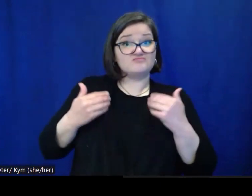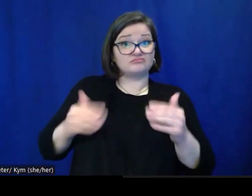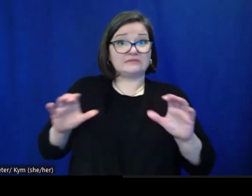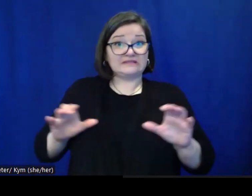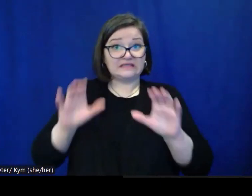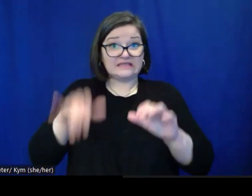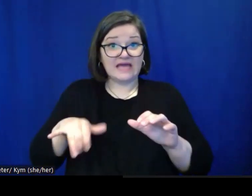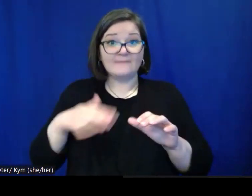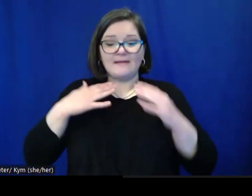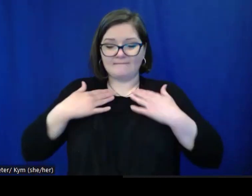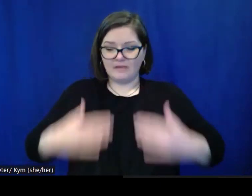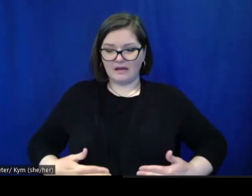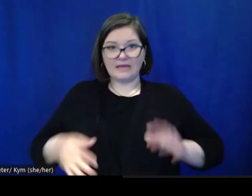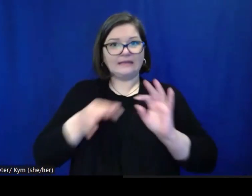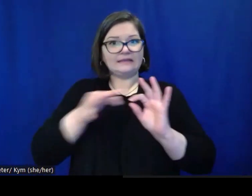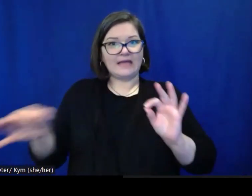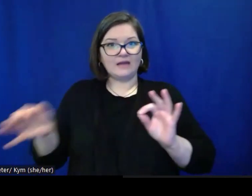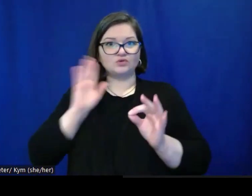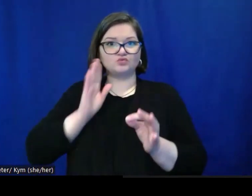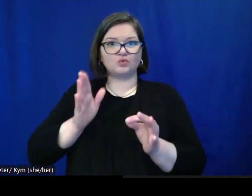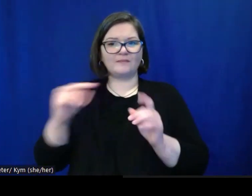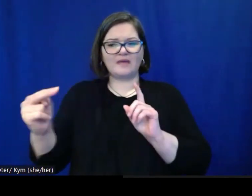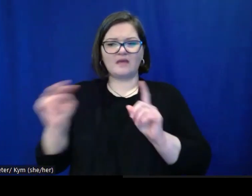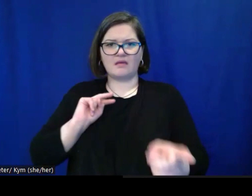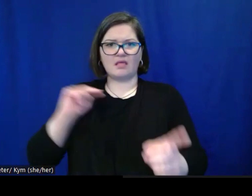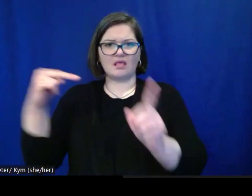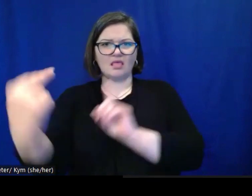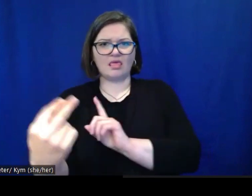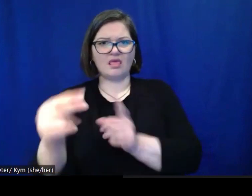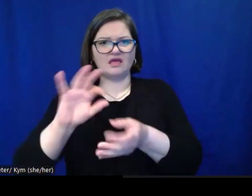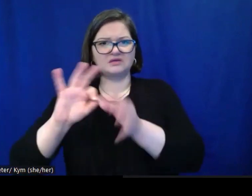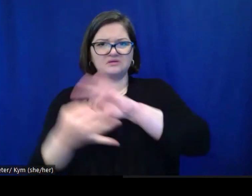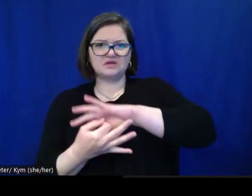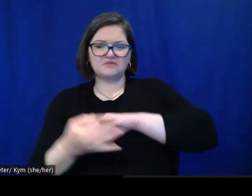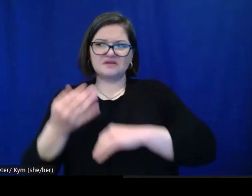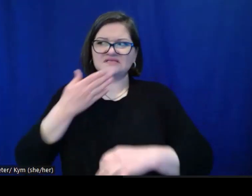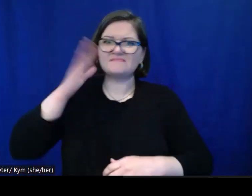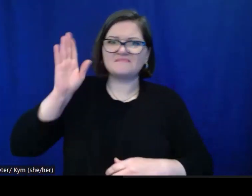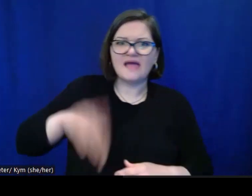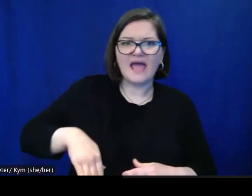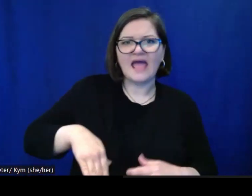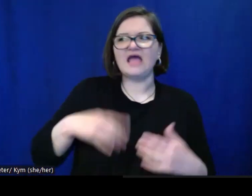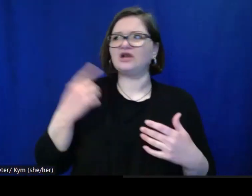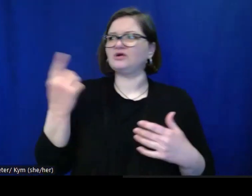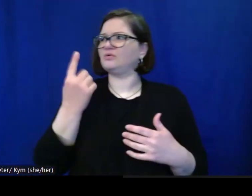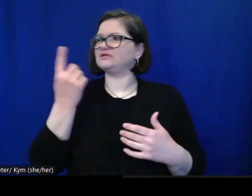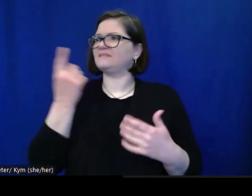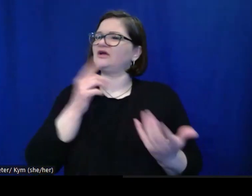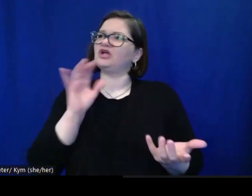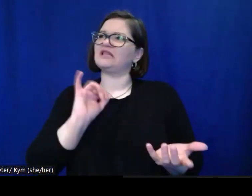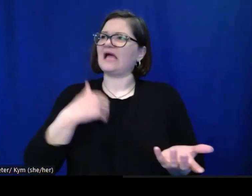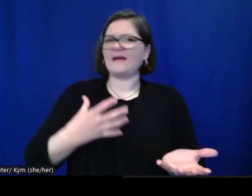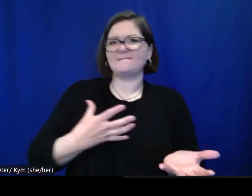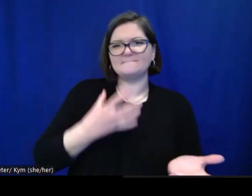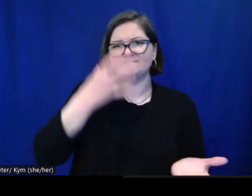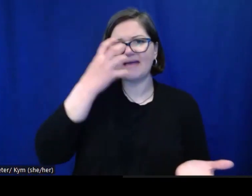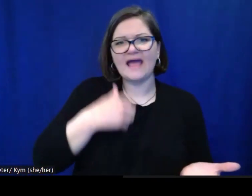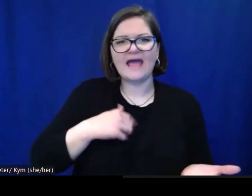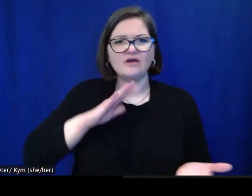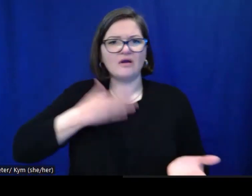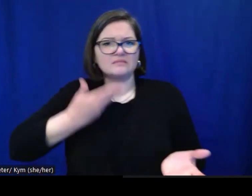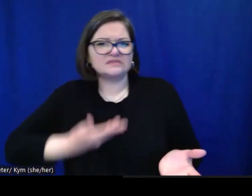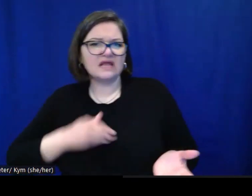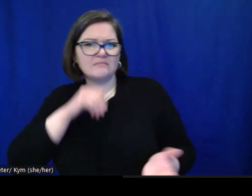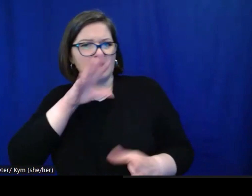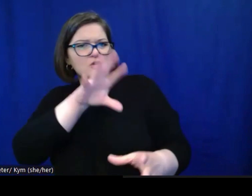body language would be interpreted as something sinister, or like I'm angry about something, or I'm upset, or I'm not